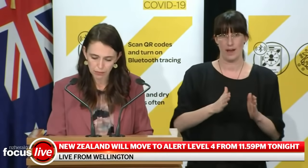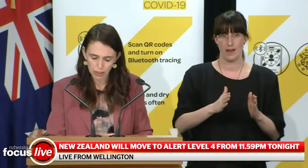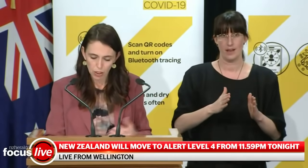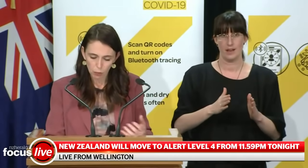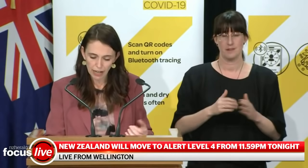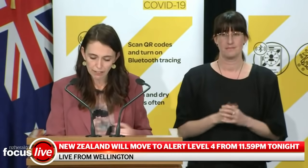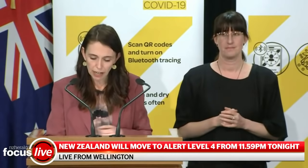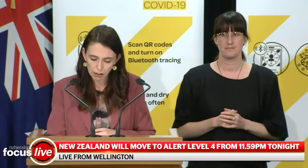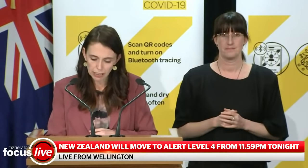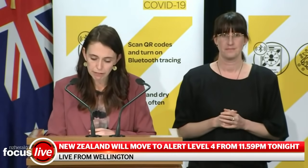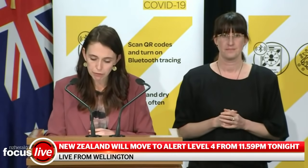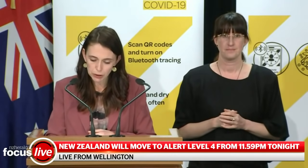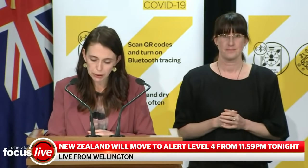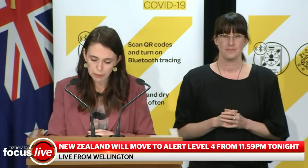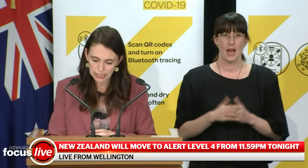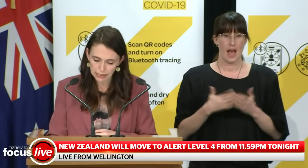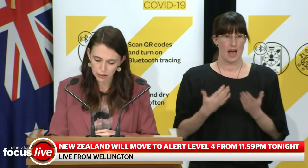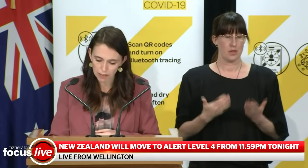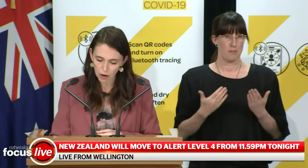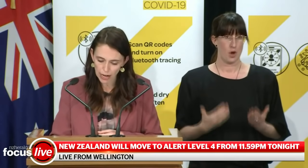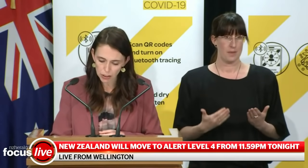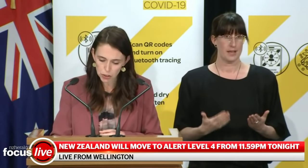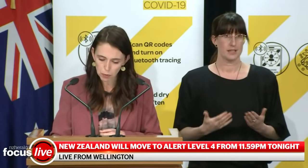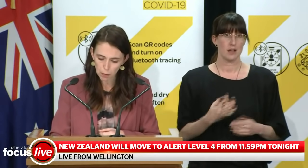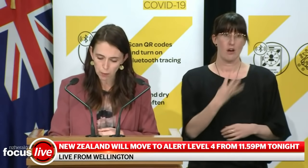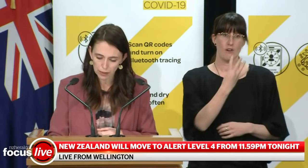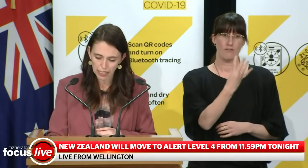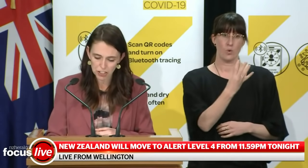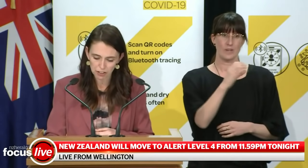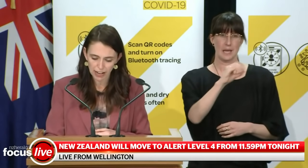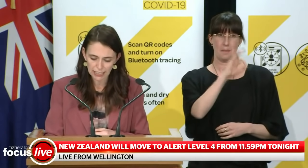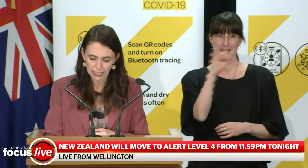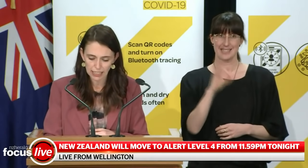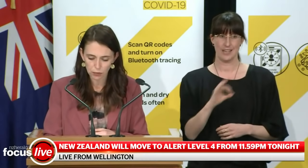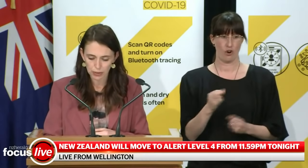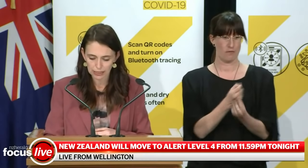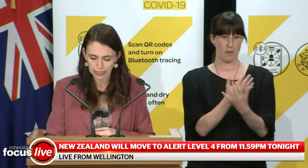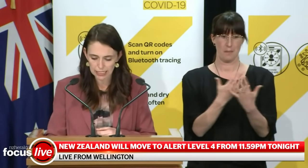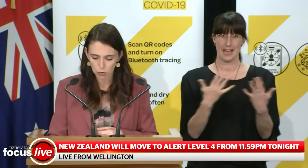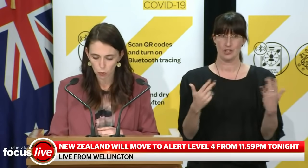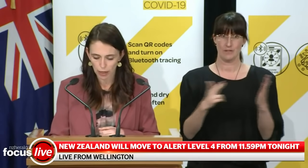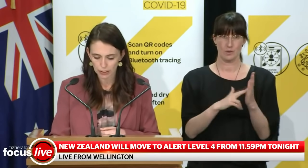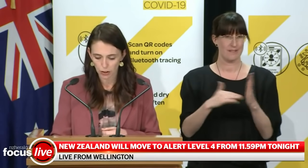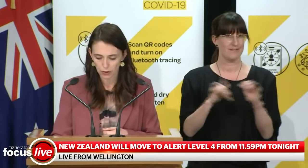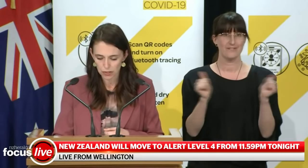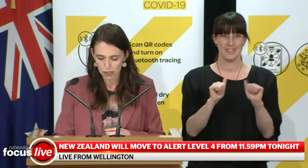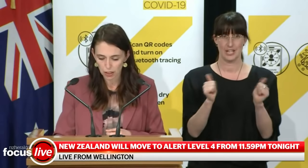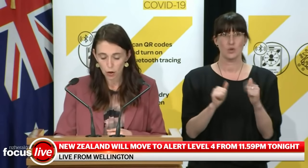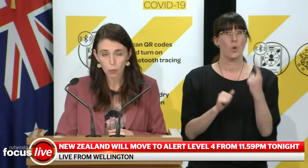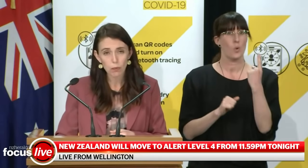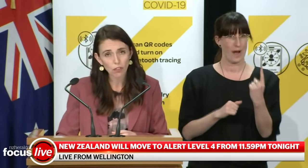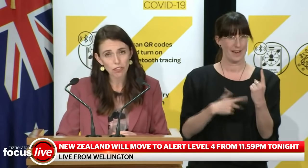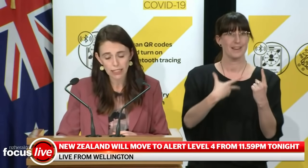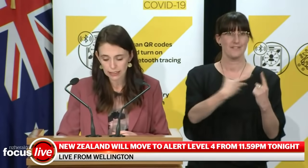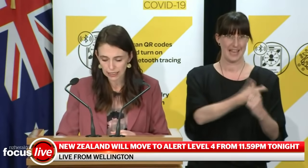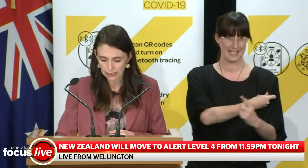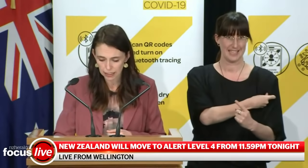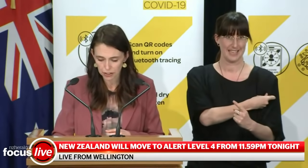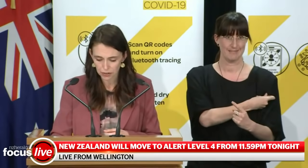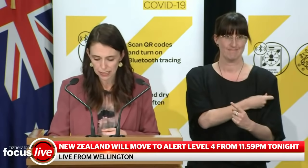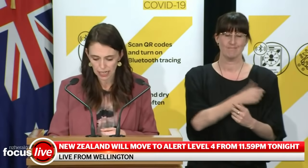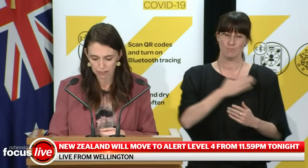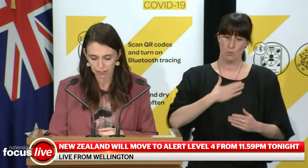visiting. We have currently 40% of our eligible population vaccinated with at least one dose. We want that